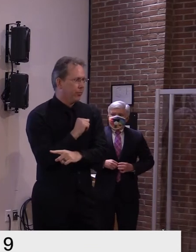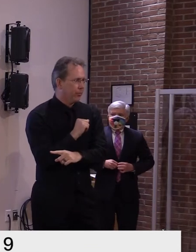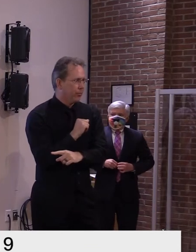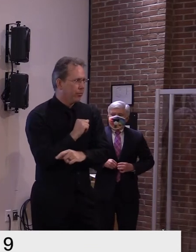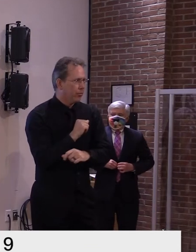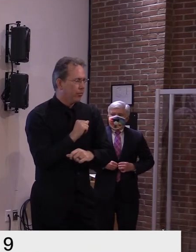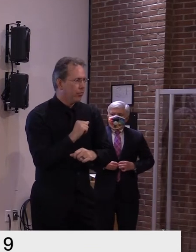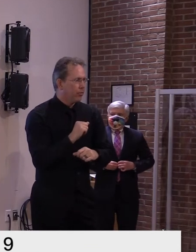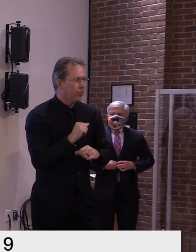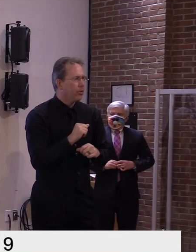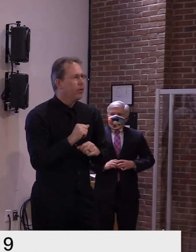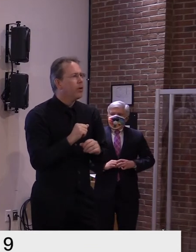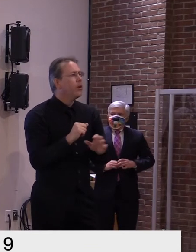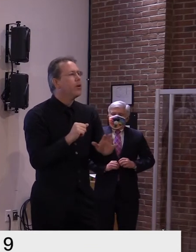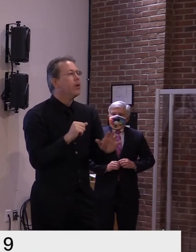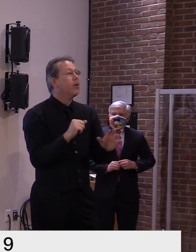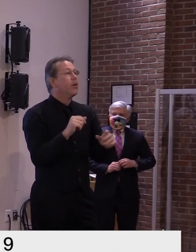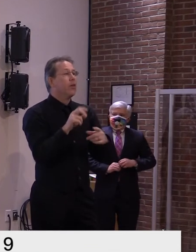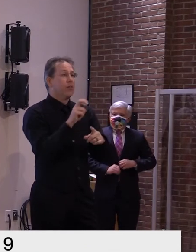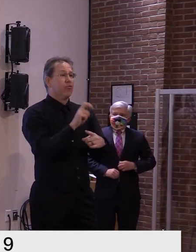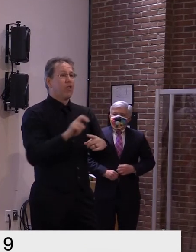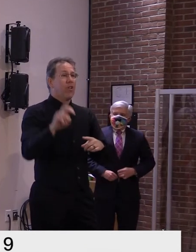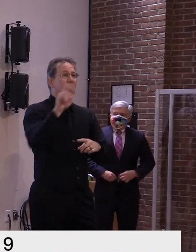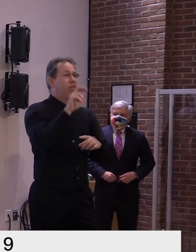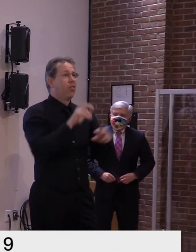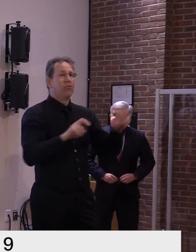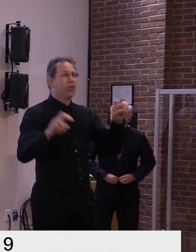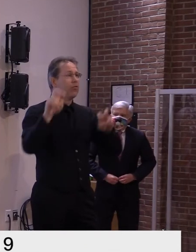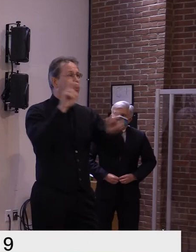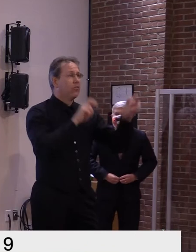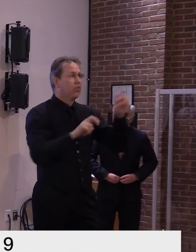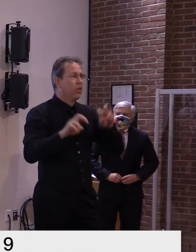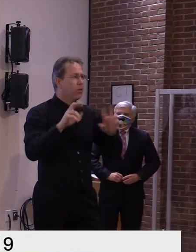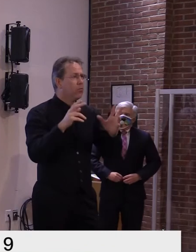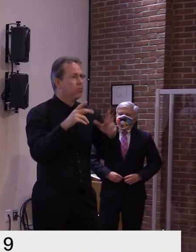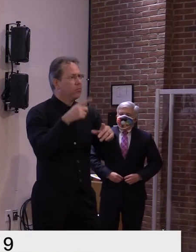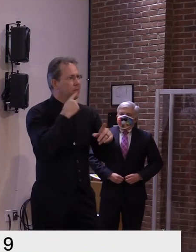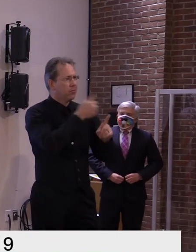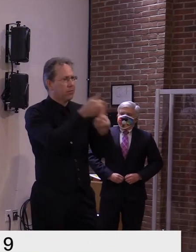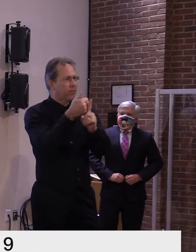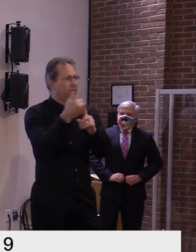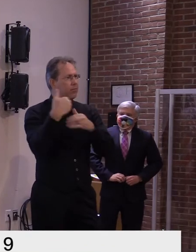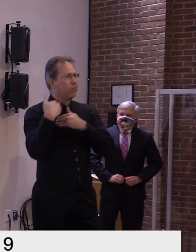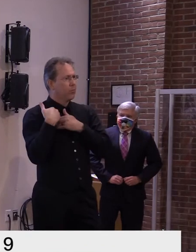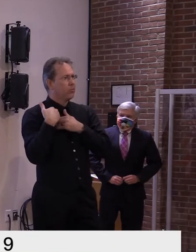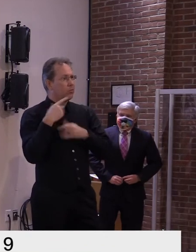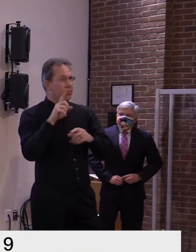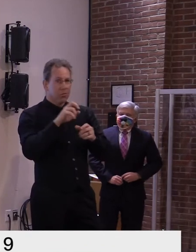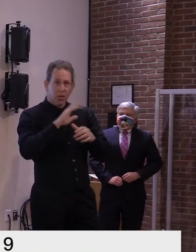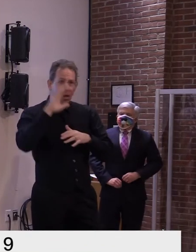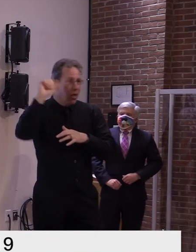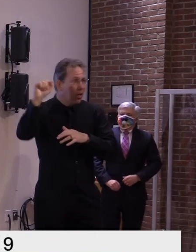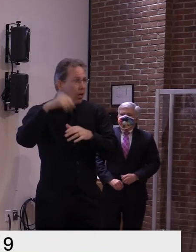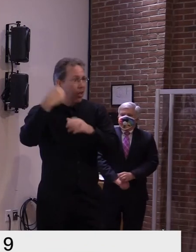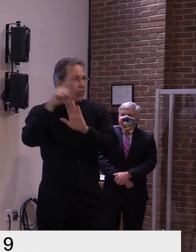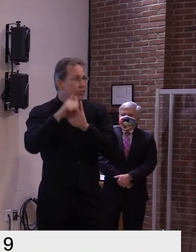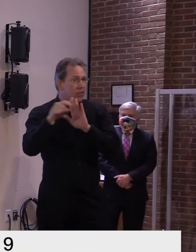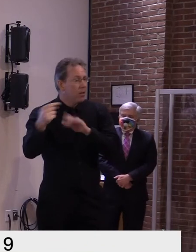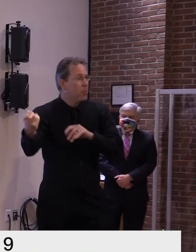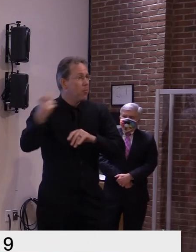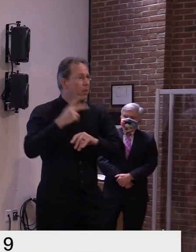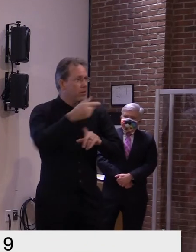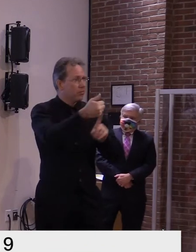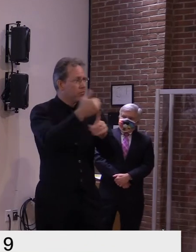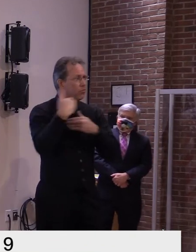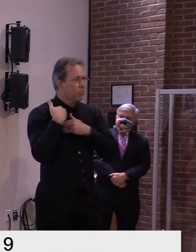of transportation. The key is that for people who are choosing to use interstate transportation, again, airplanes, buses,